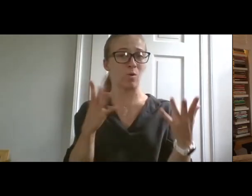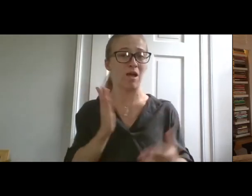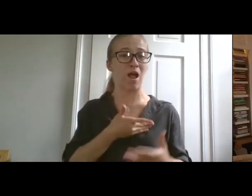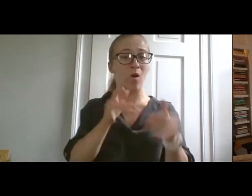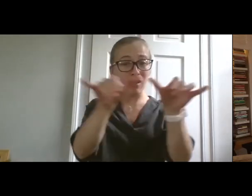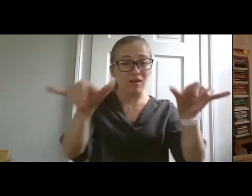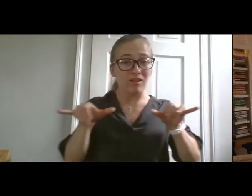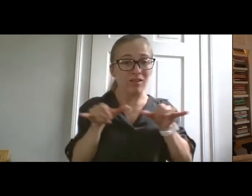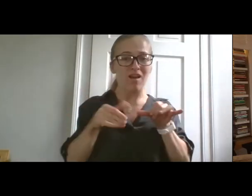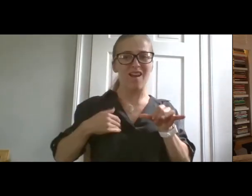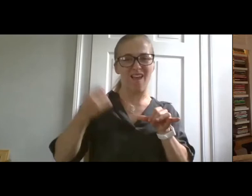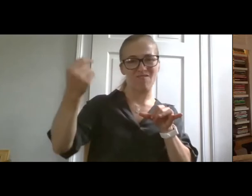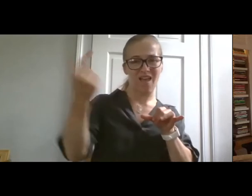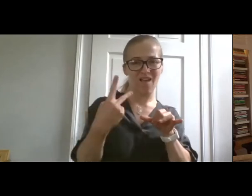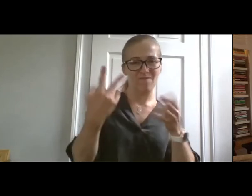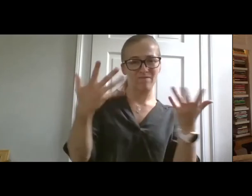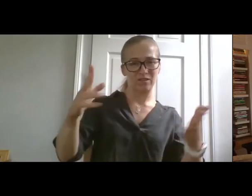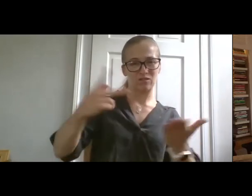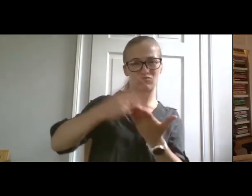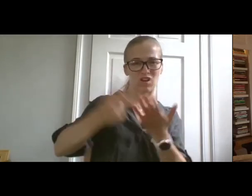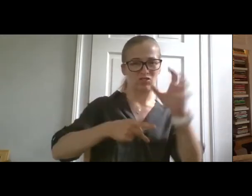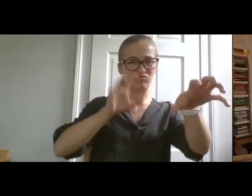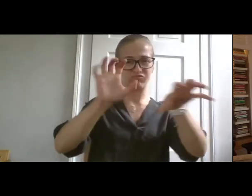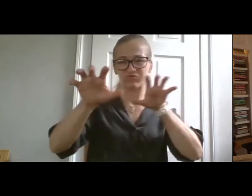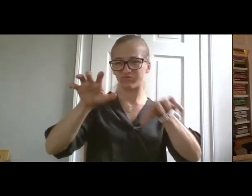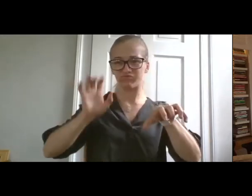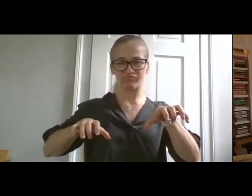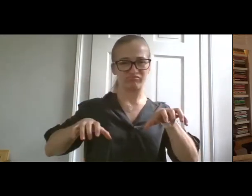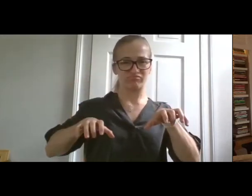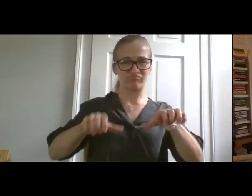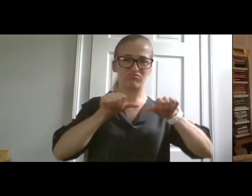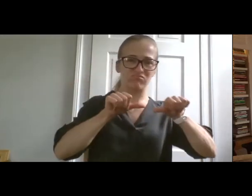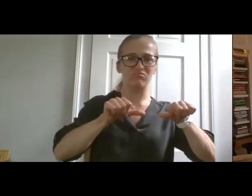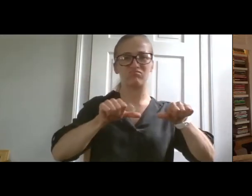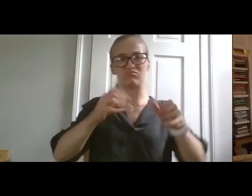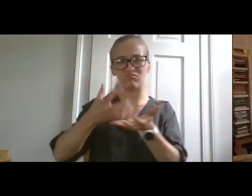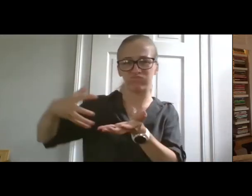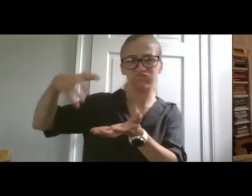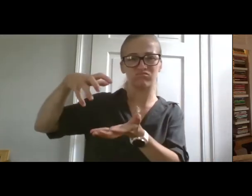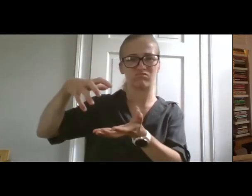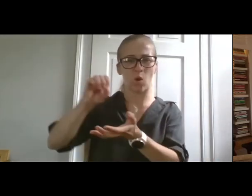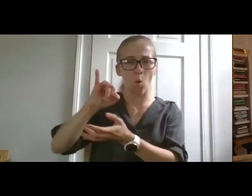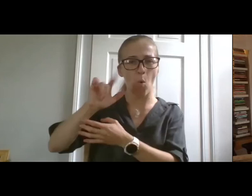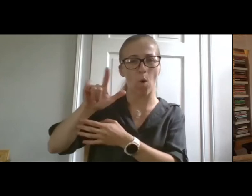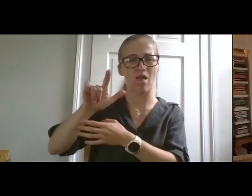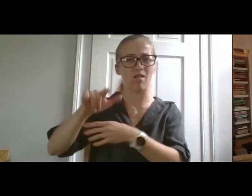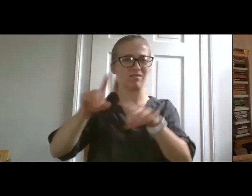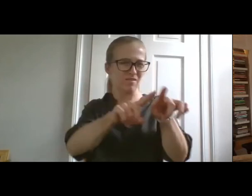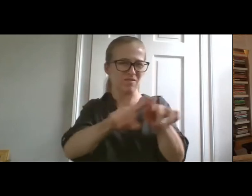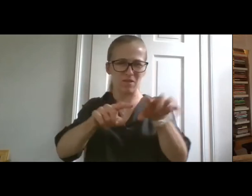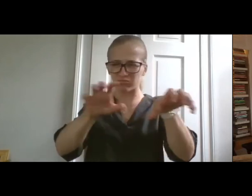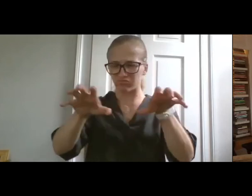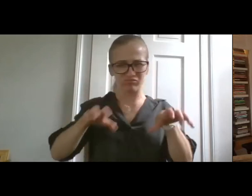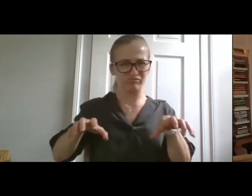is full of half-finished projects, used motor oil in gallon jugs, a sidewalk that crumbles along the